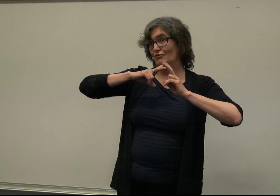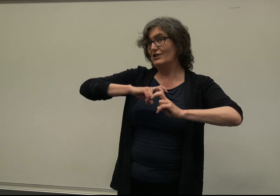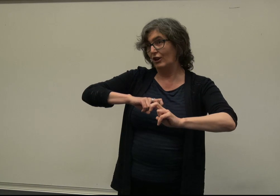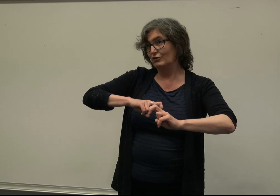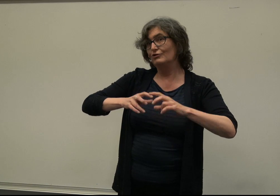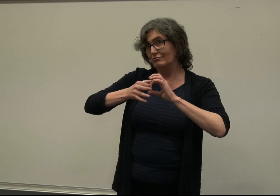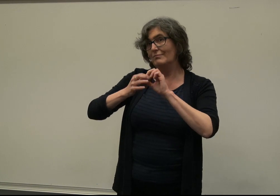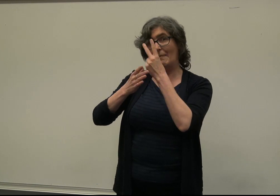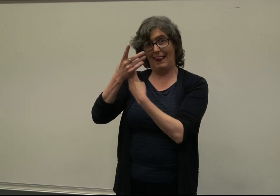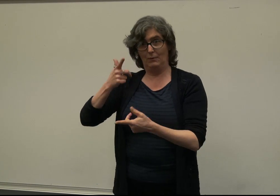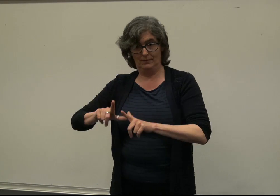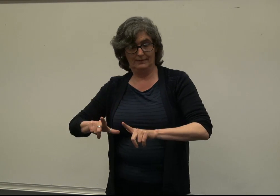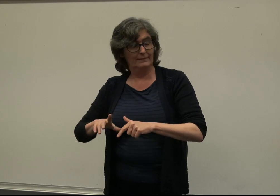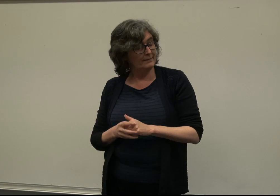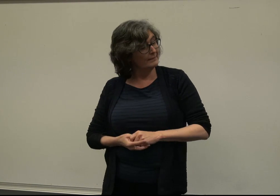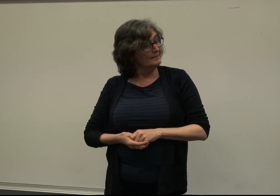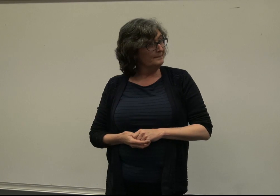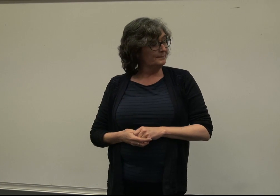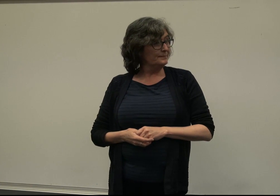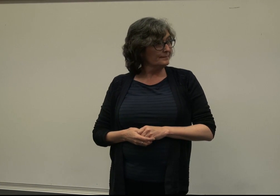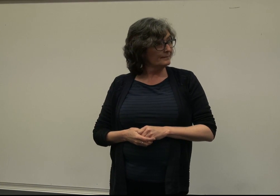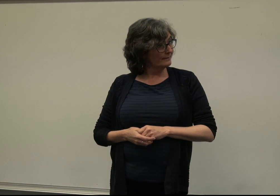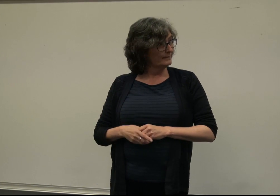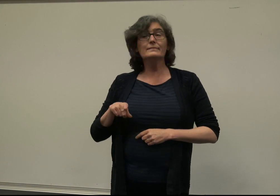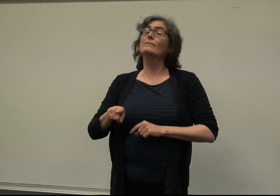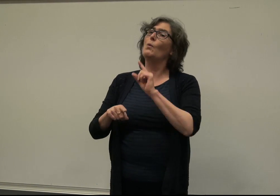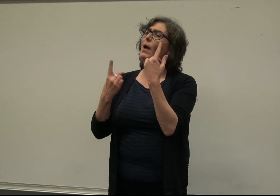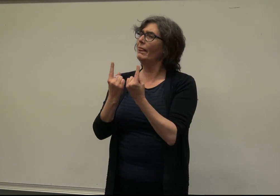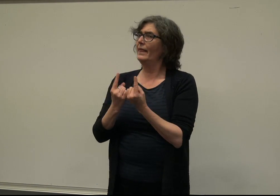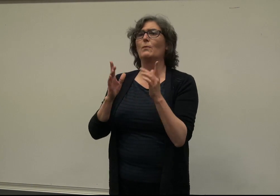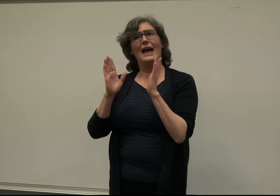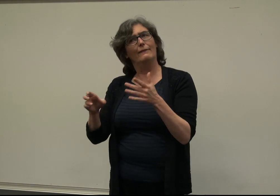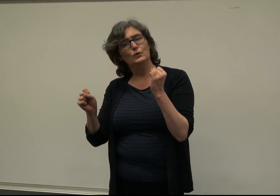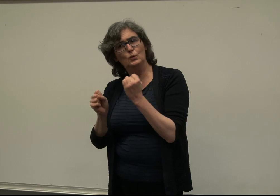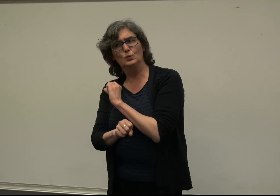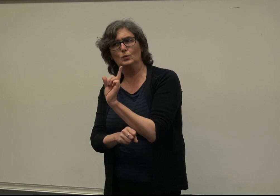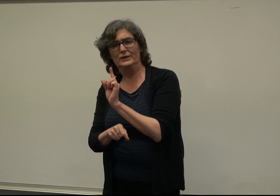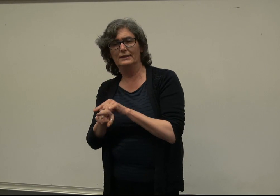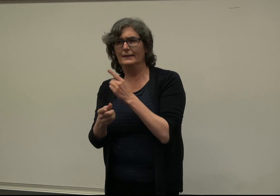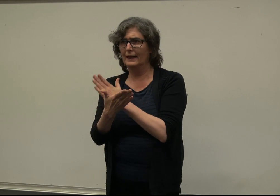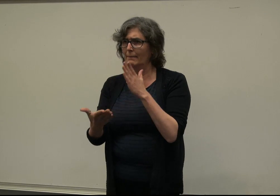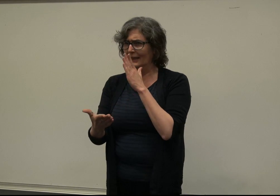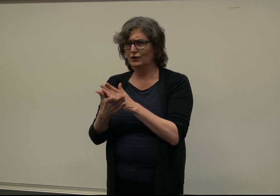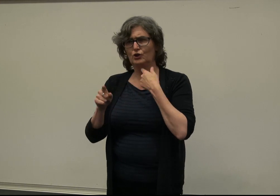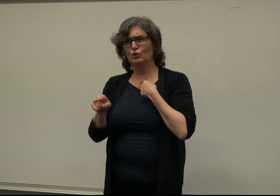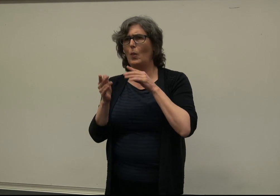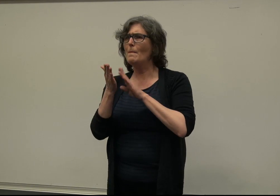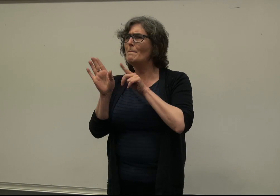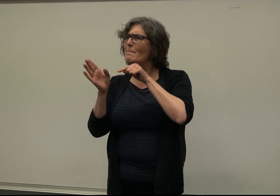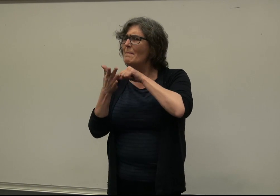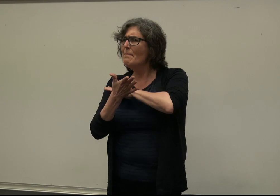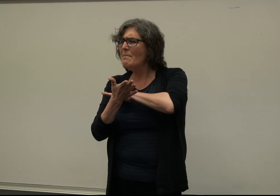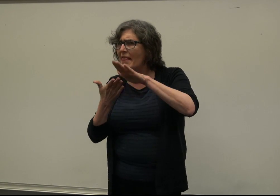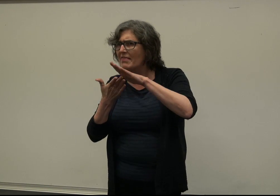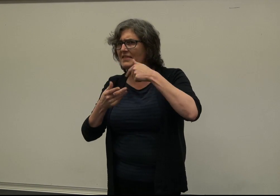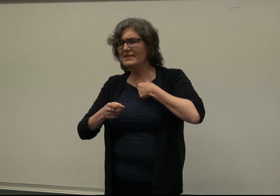because one thing that we have to do is we have to distinguish between the many myths about bilingualism, the